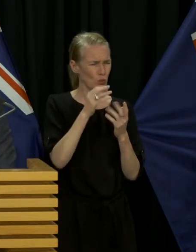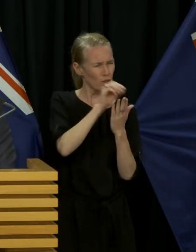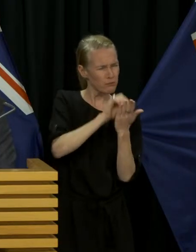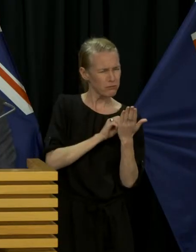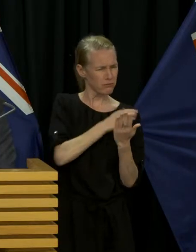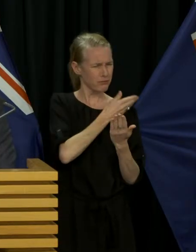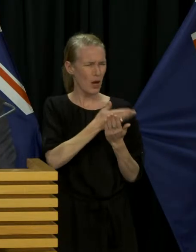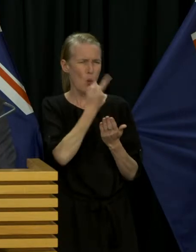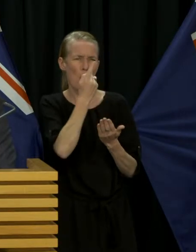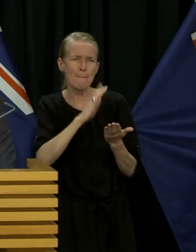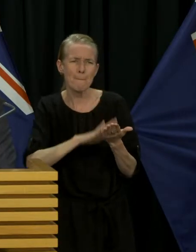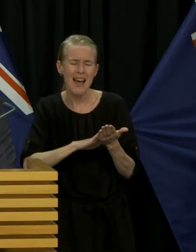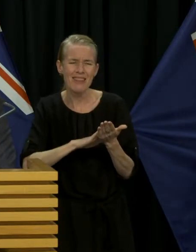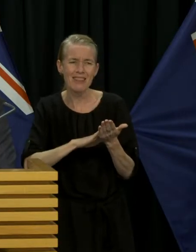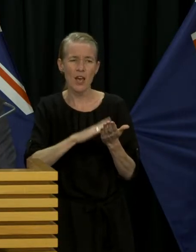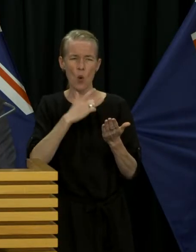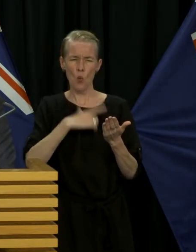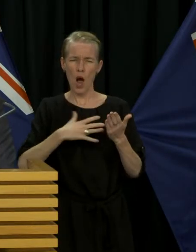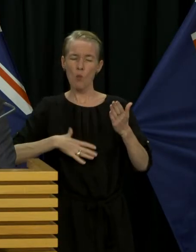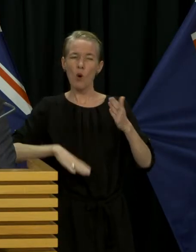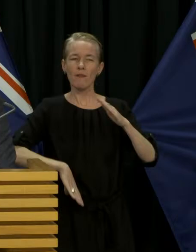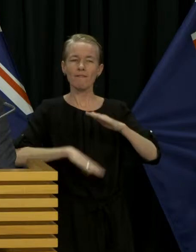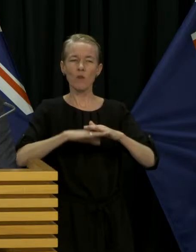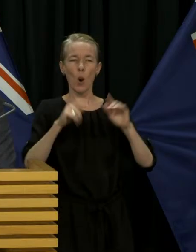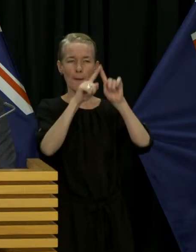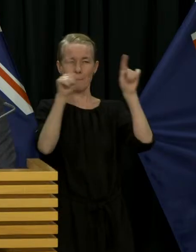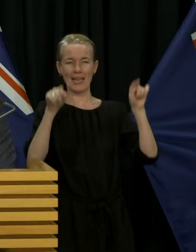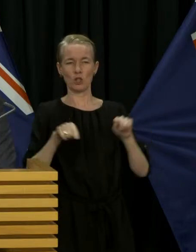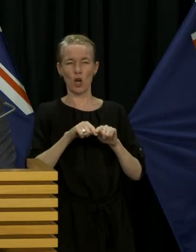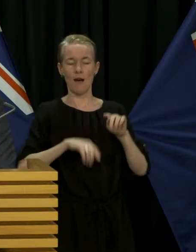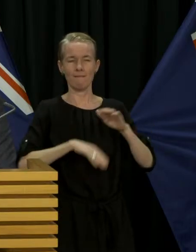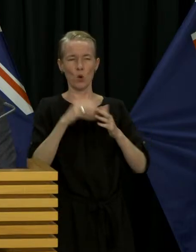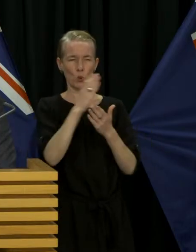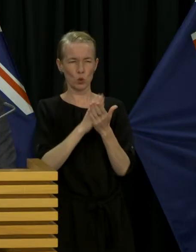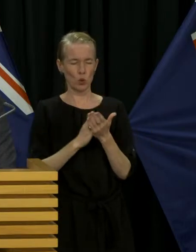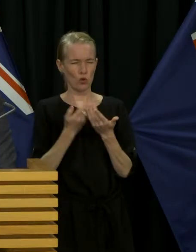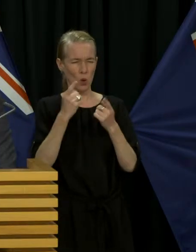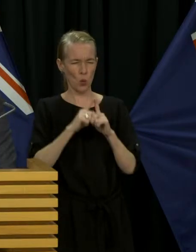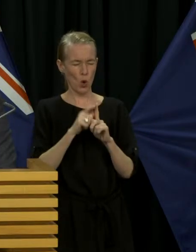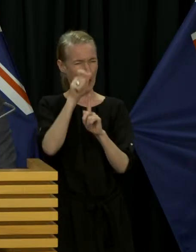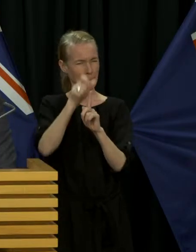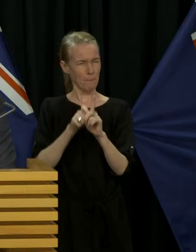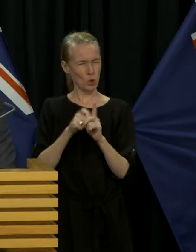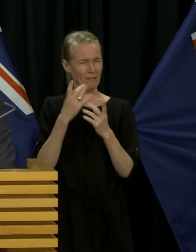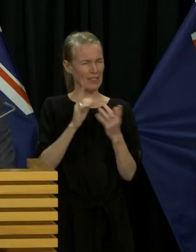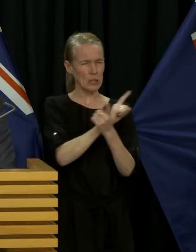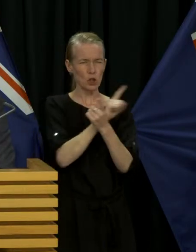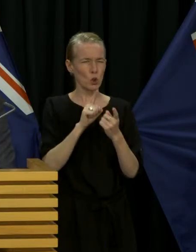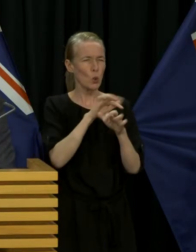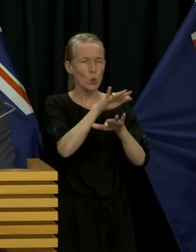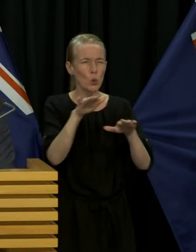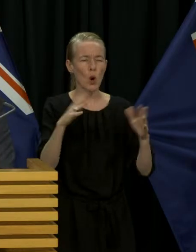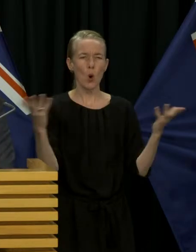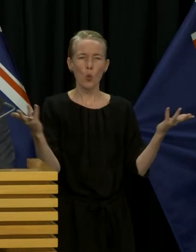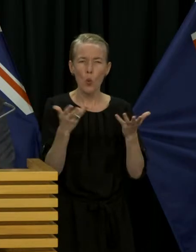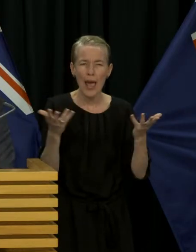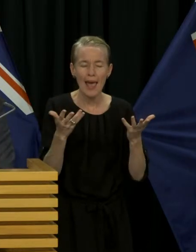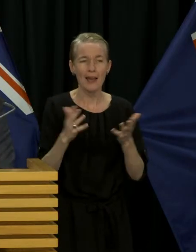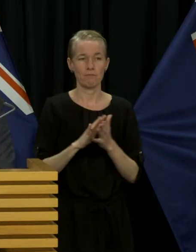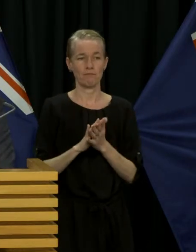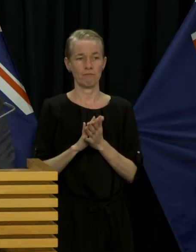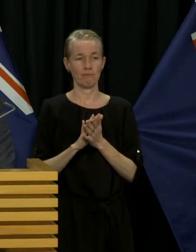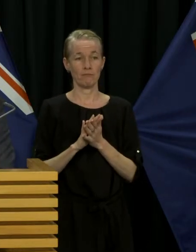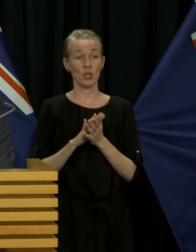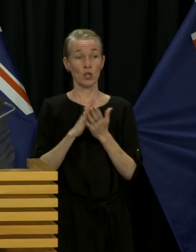story, and again get as much information as we can about their movements here. But a critical piece of information which has been highlighted is